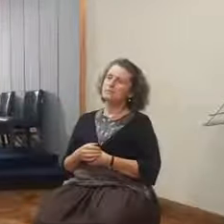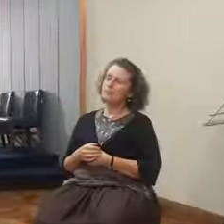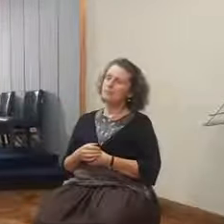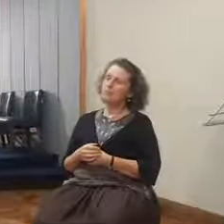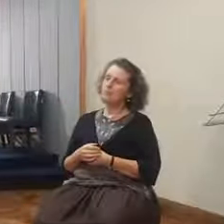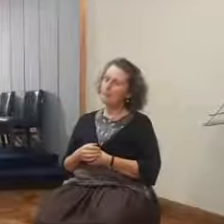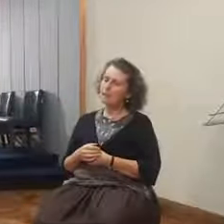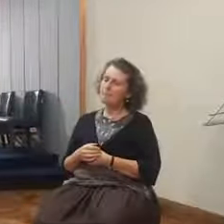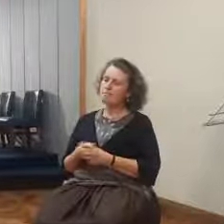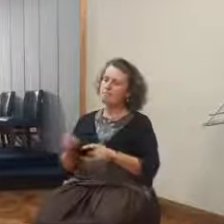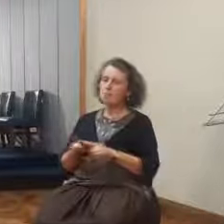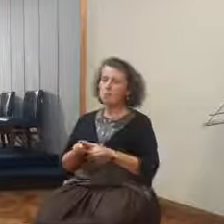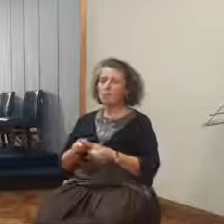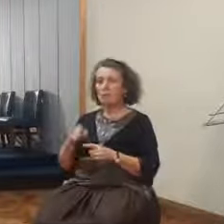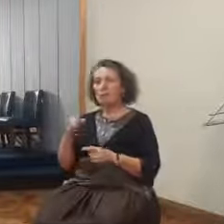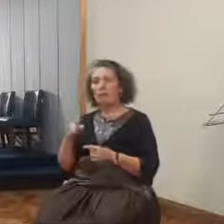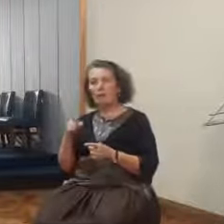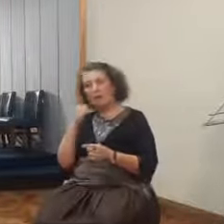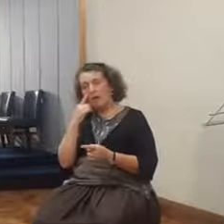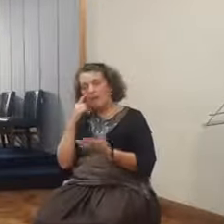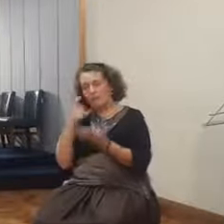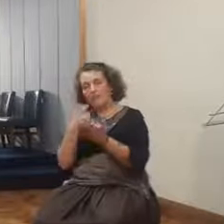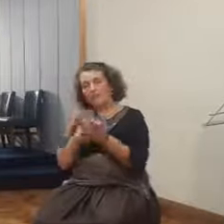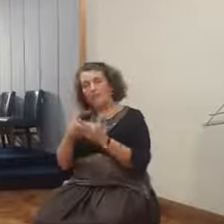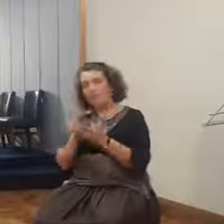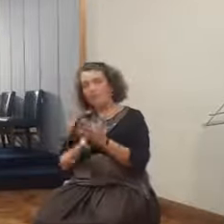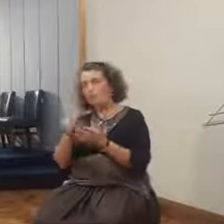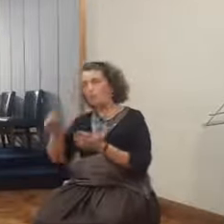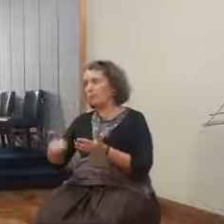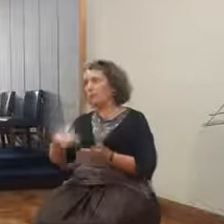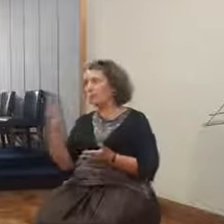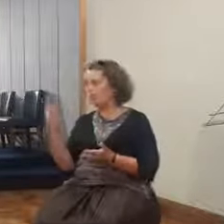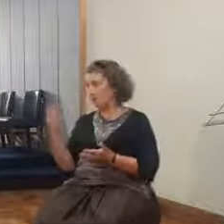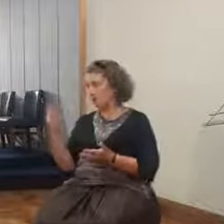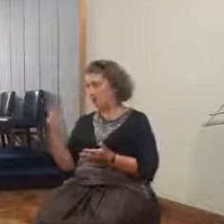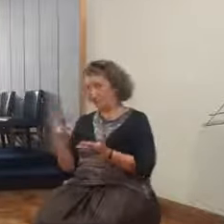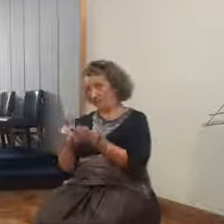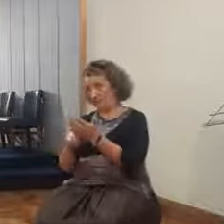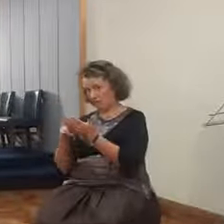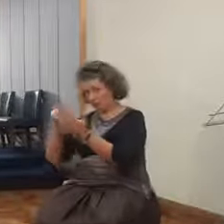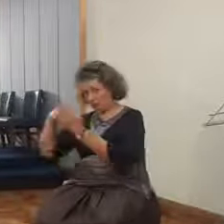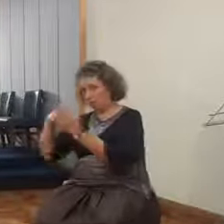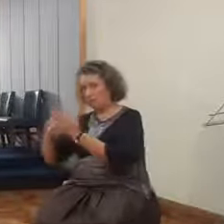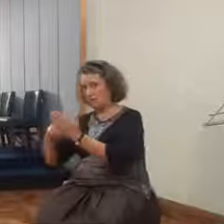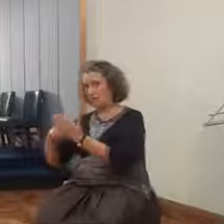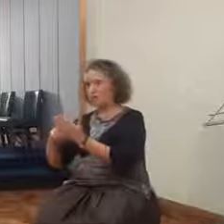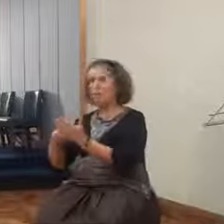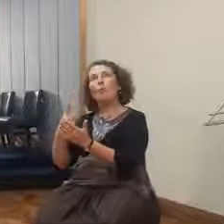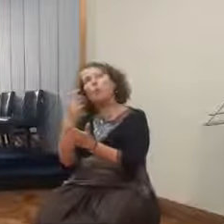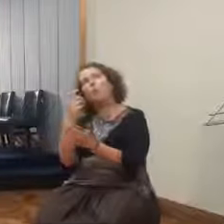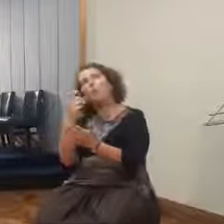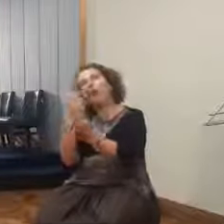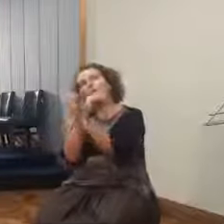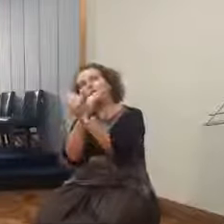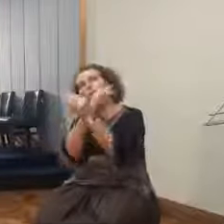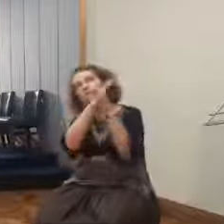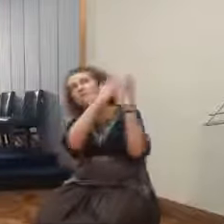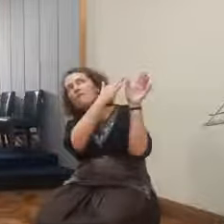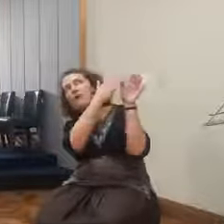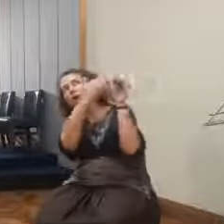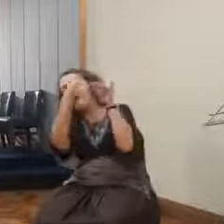directly reflected in Revelation 14. I'll read a couple of verses. And I saw another angel fly in the midst of heaven, having